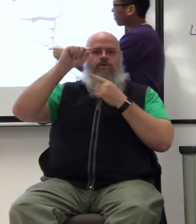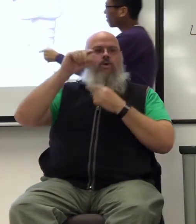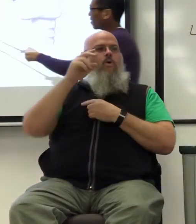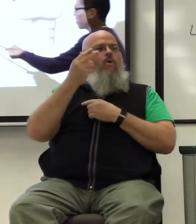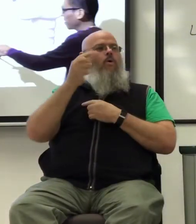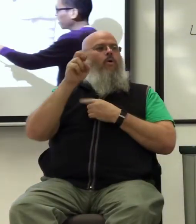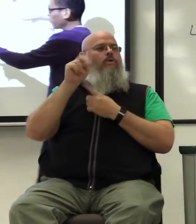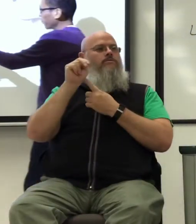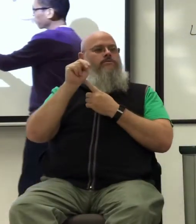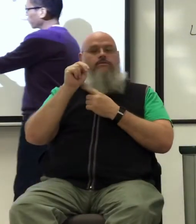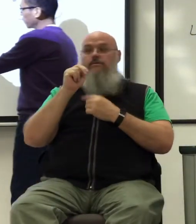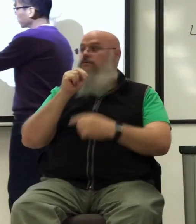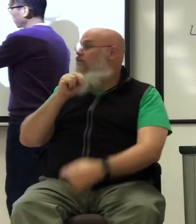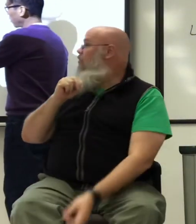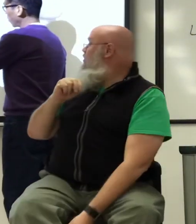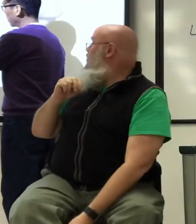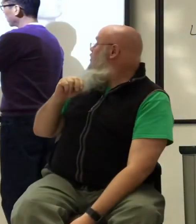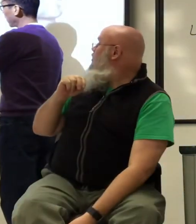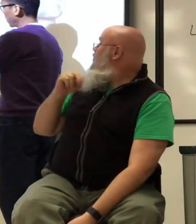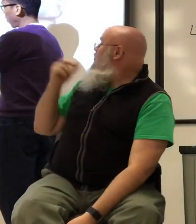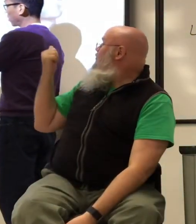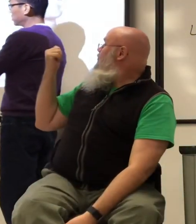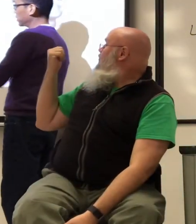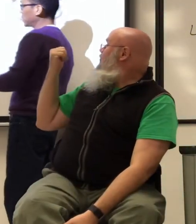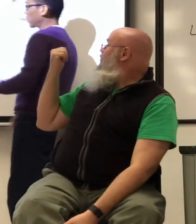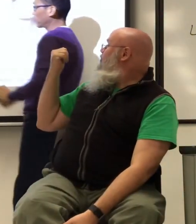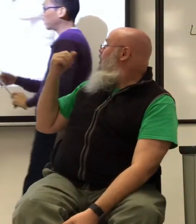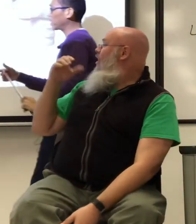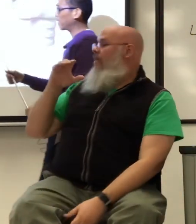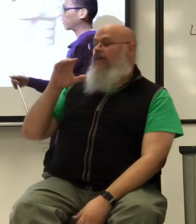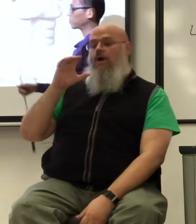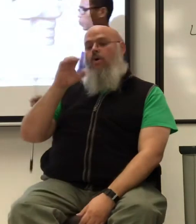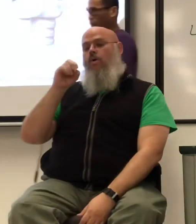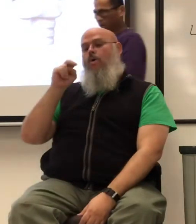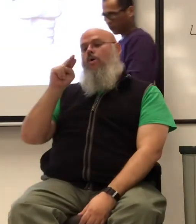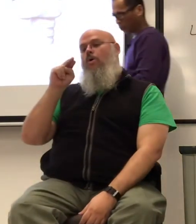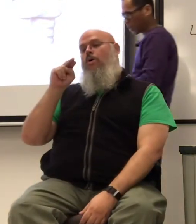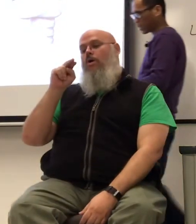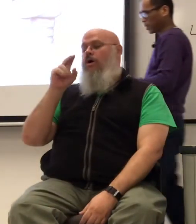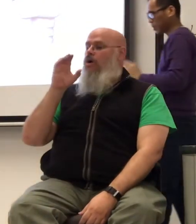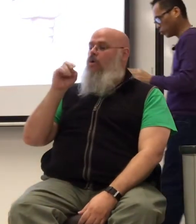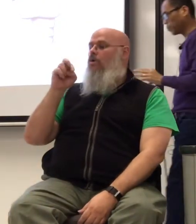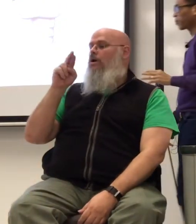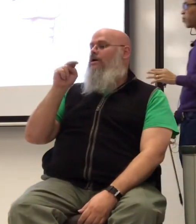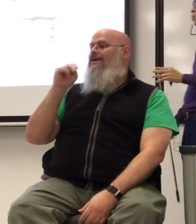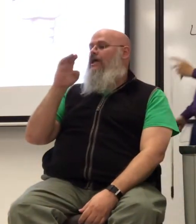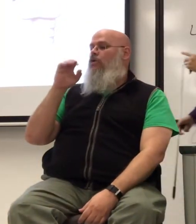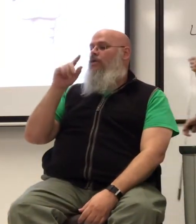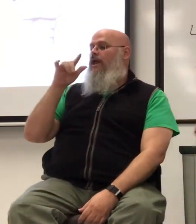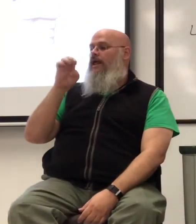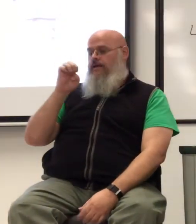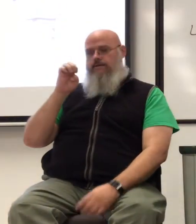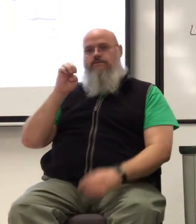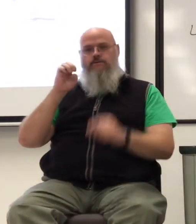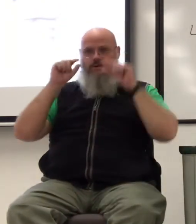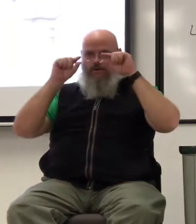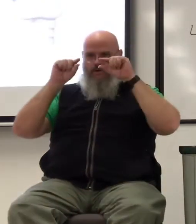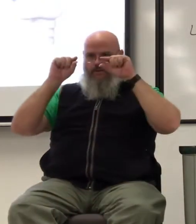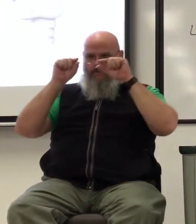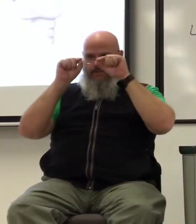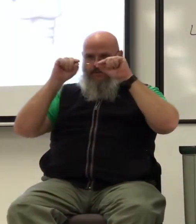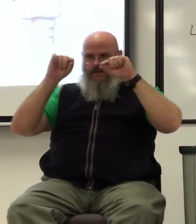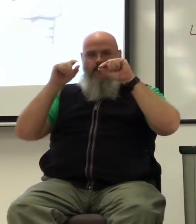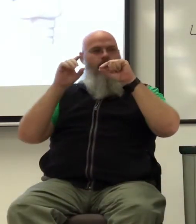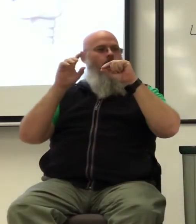there. Those are the corniculate cartilages that created those corniculate tubercles you just noted. So